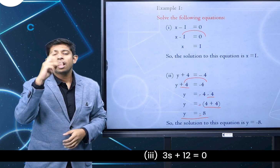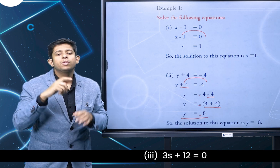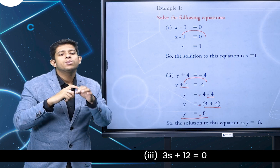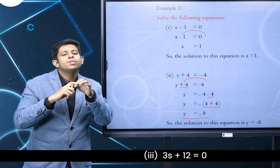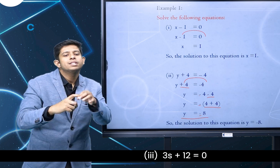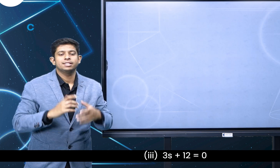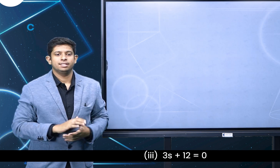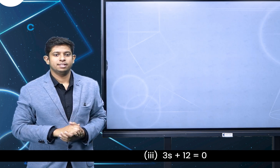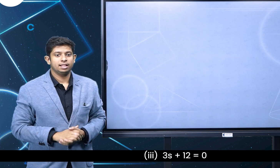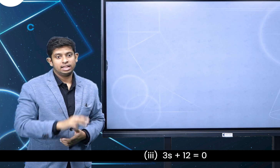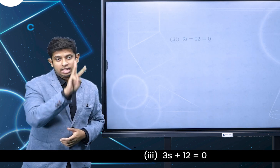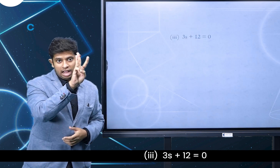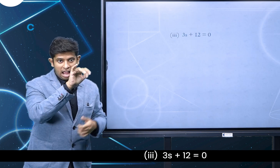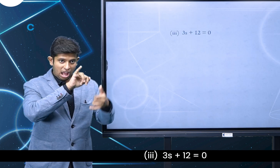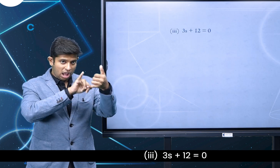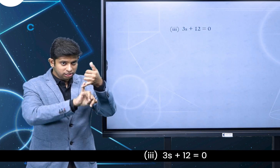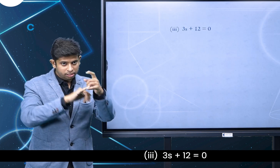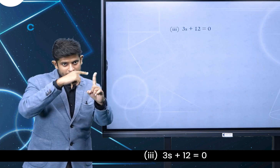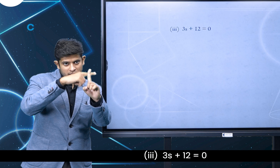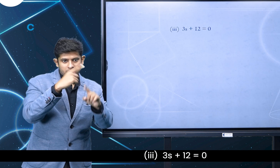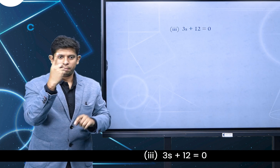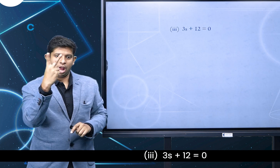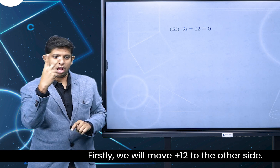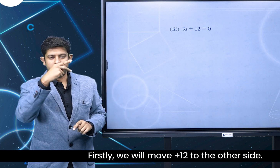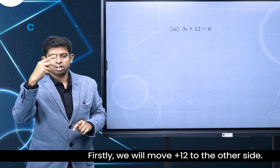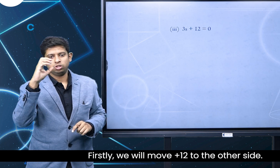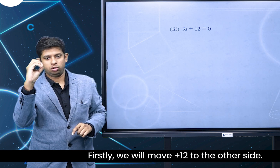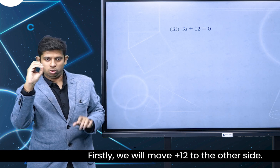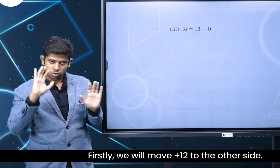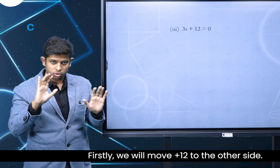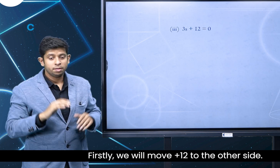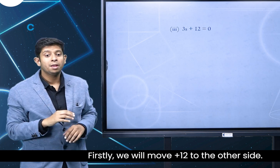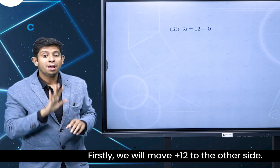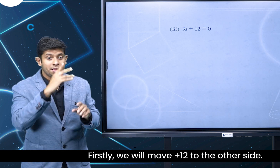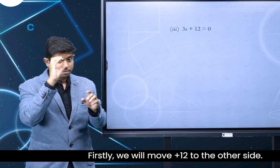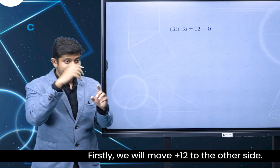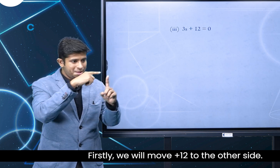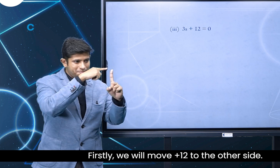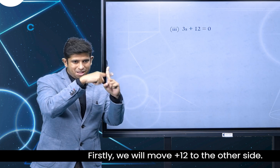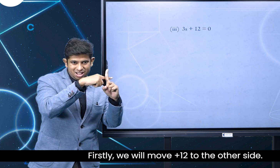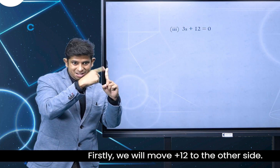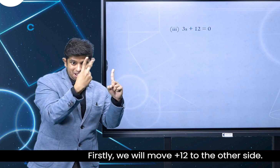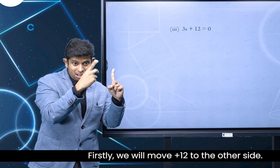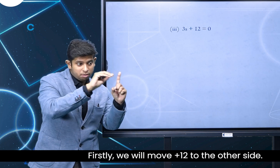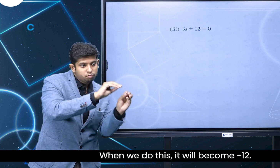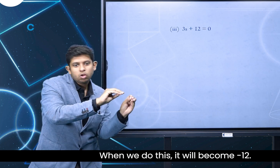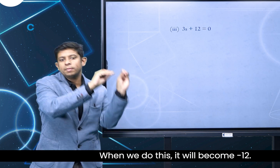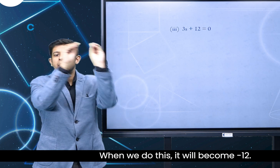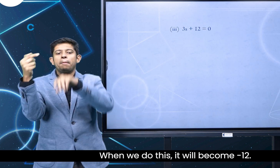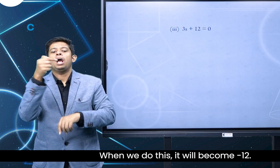Third one, 3s plus 12. Firstly, we will move plus 12 to the other side. When we do this, it will